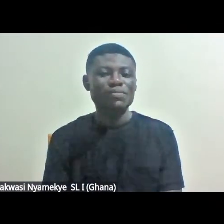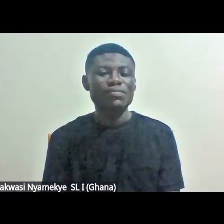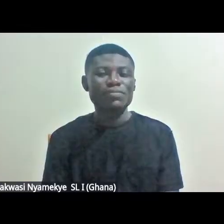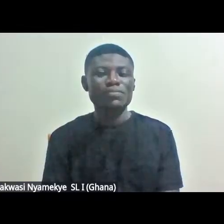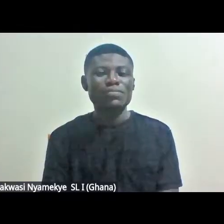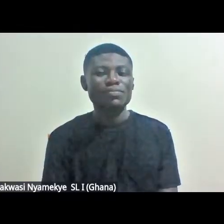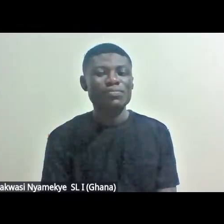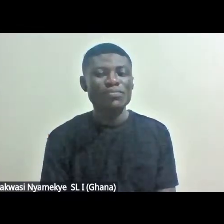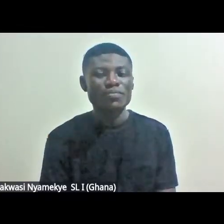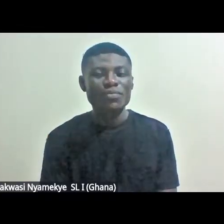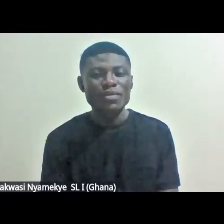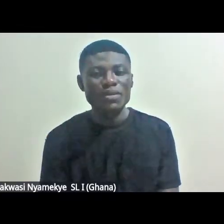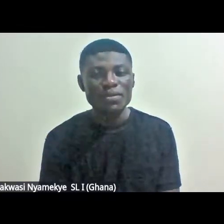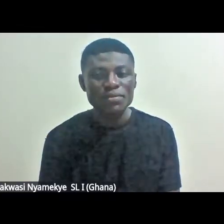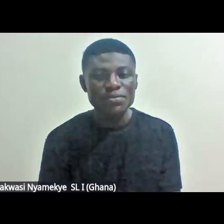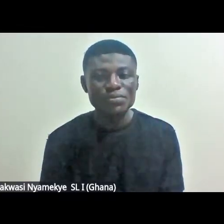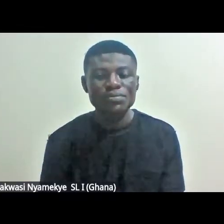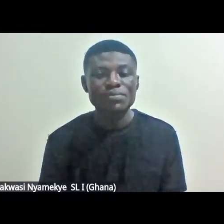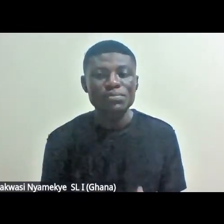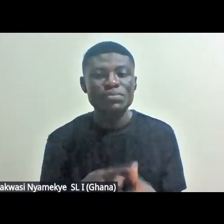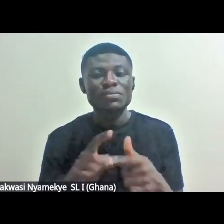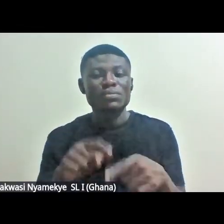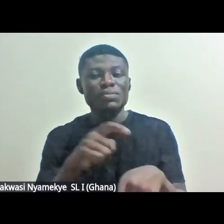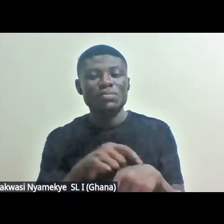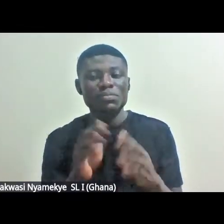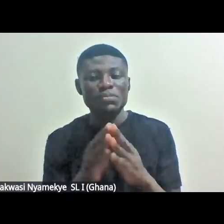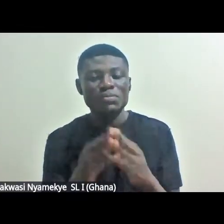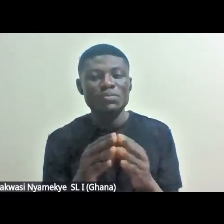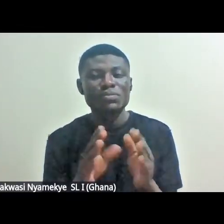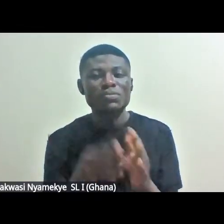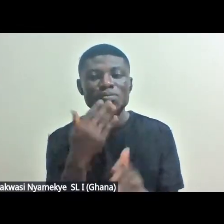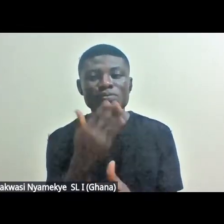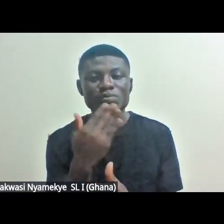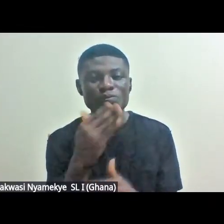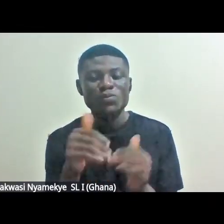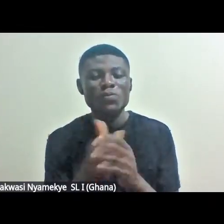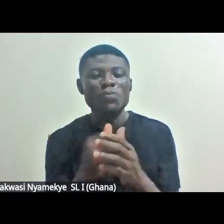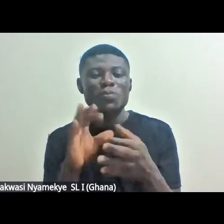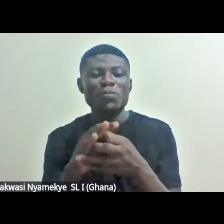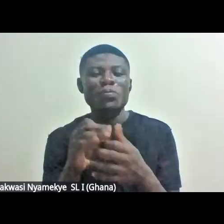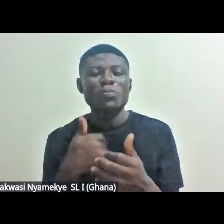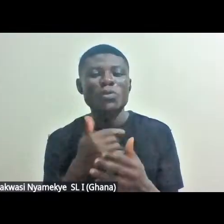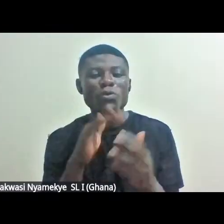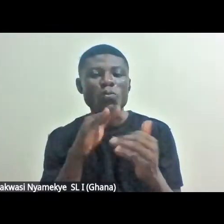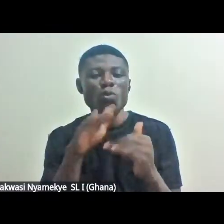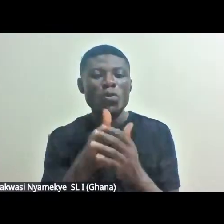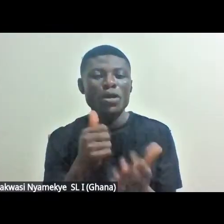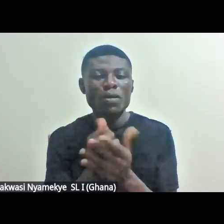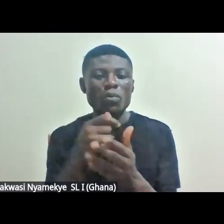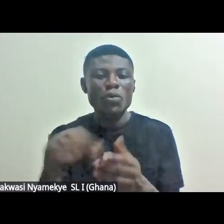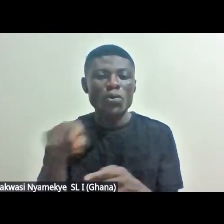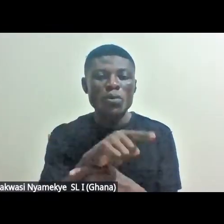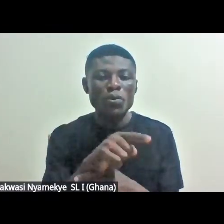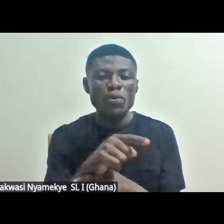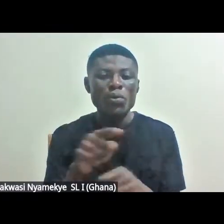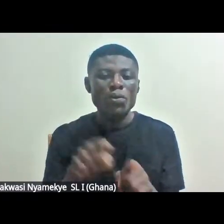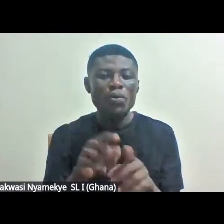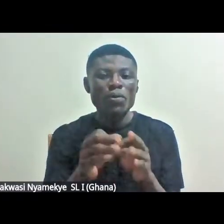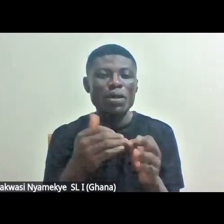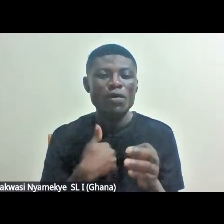I need to get to my next meeting. It is a pleasure to be with you all. Thank you very much. I hope this is helpful. And if you have questions, just let me